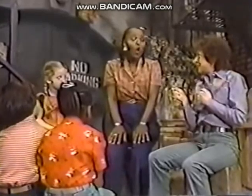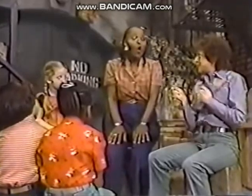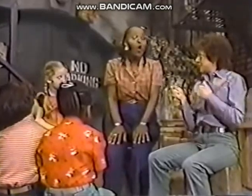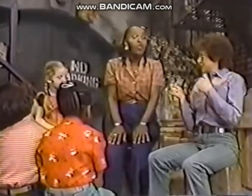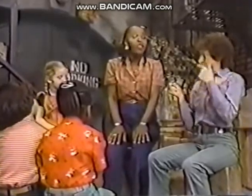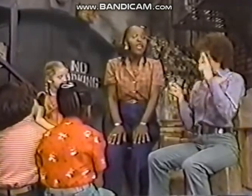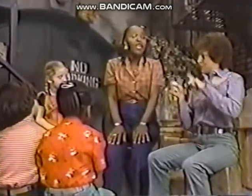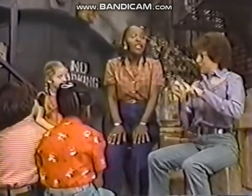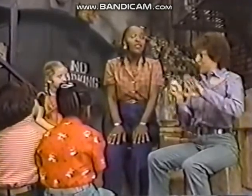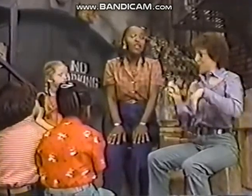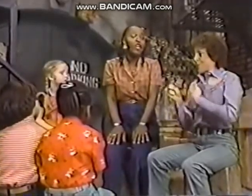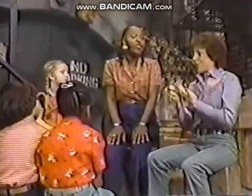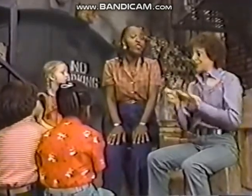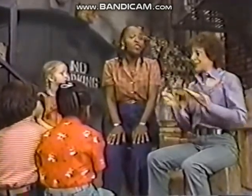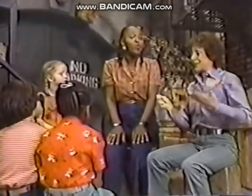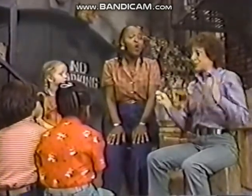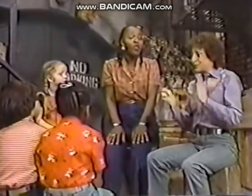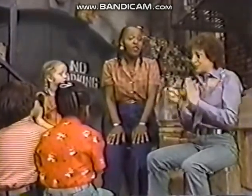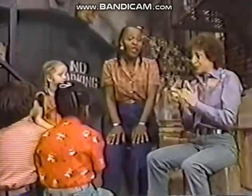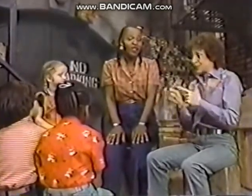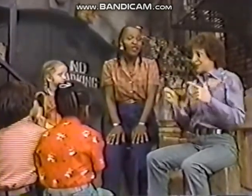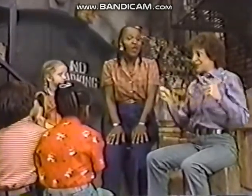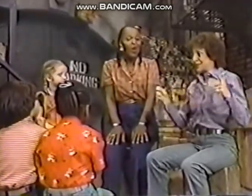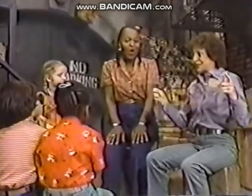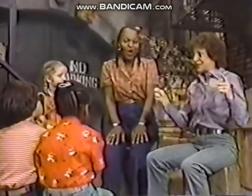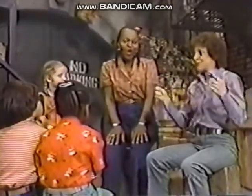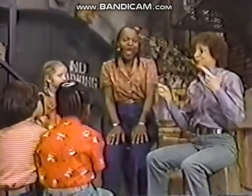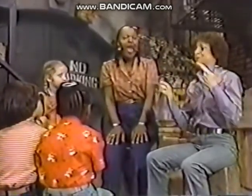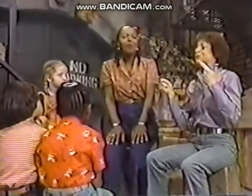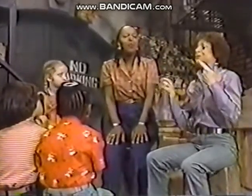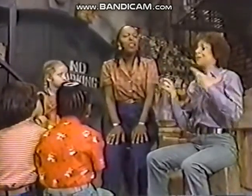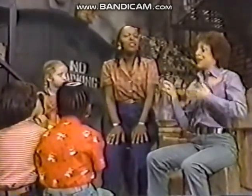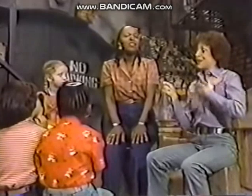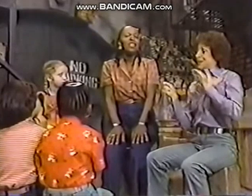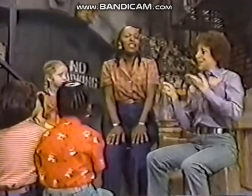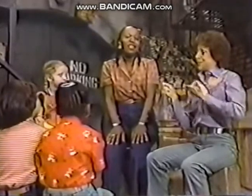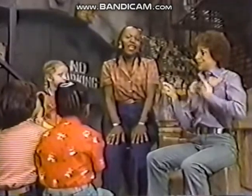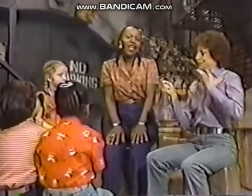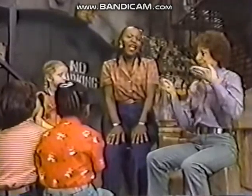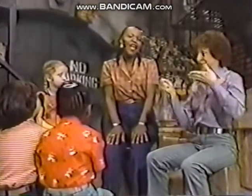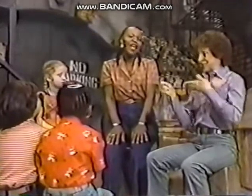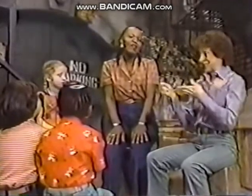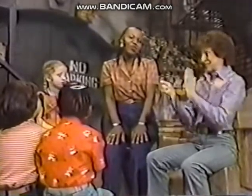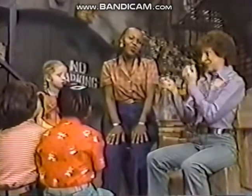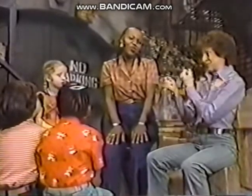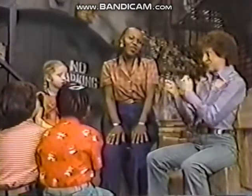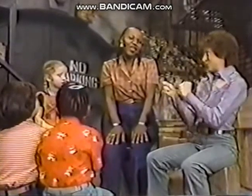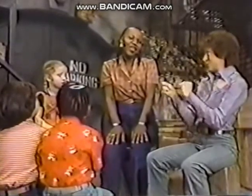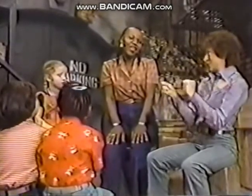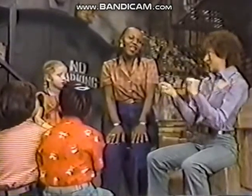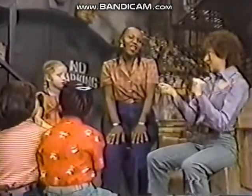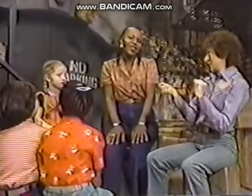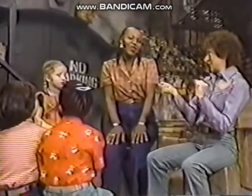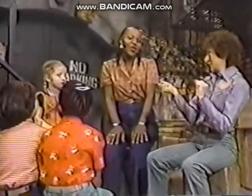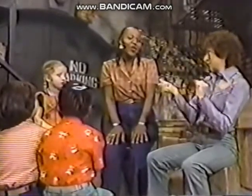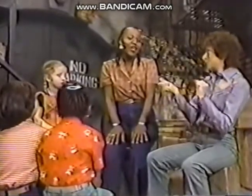All things, large and small things, are habits left free. So I